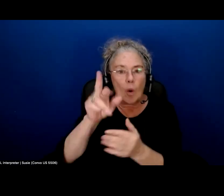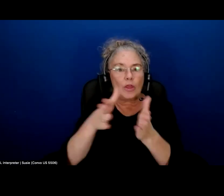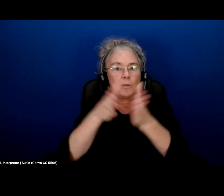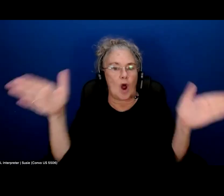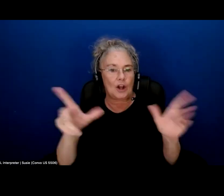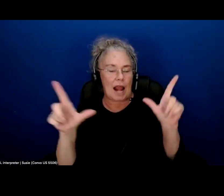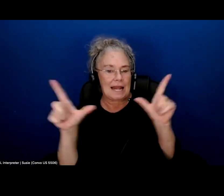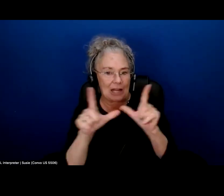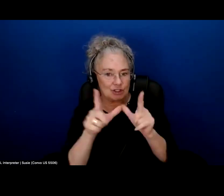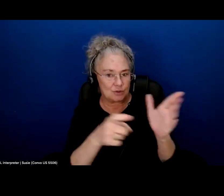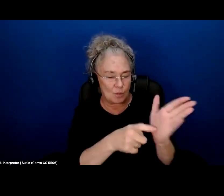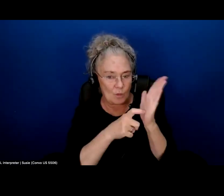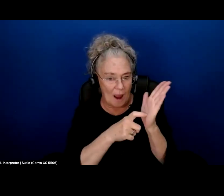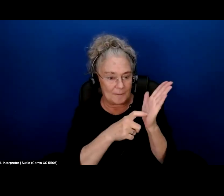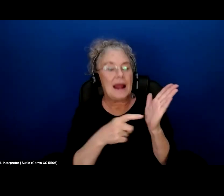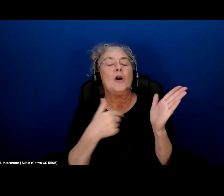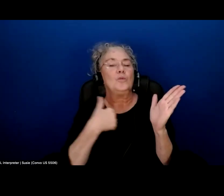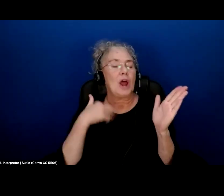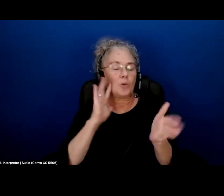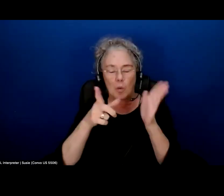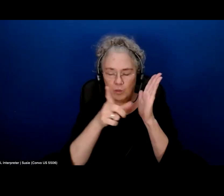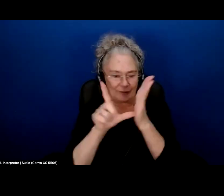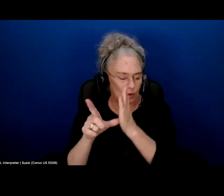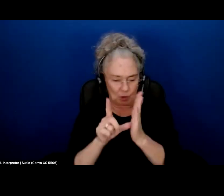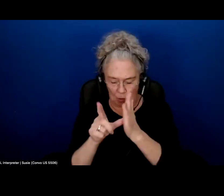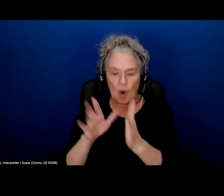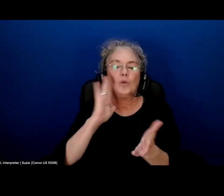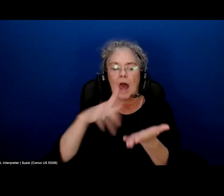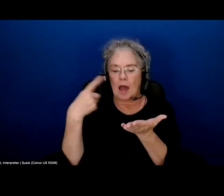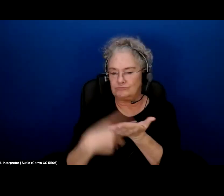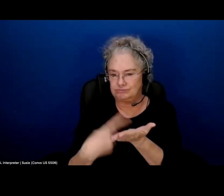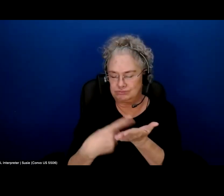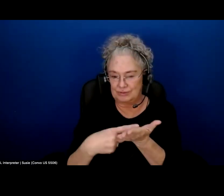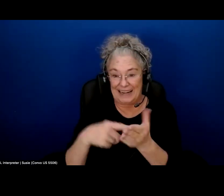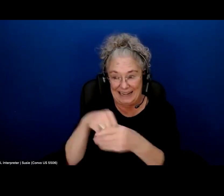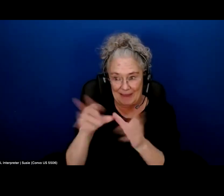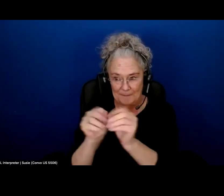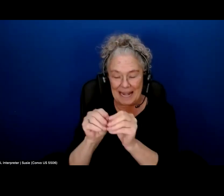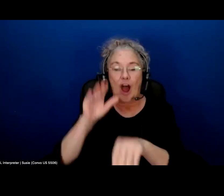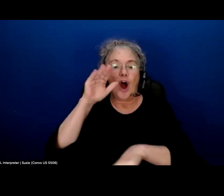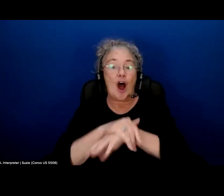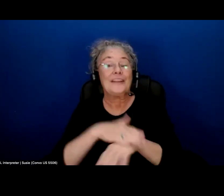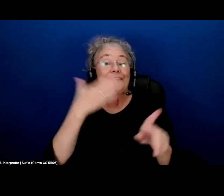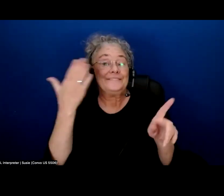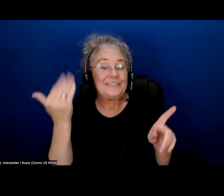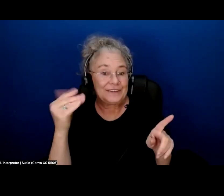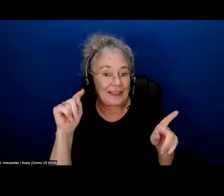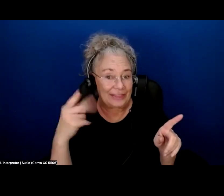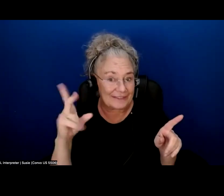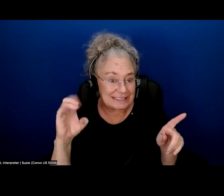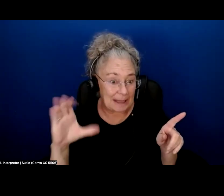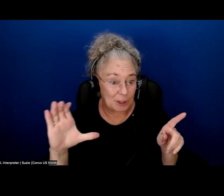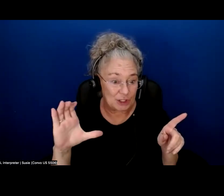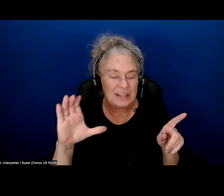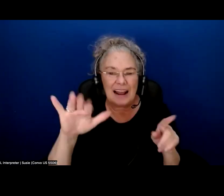licensure requirements. And then we would review them and discuss them in the meeting on December 15th. So that is just